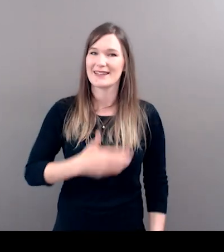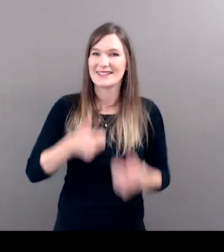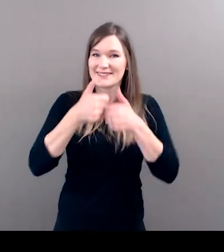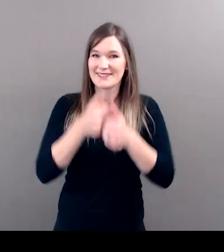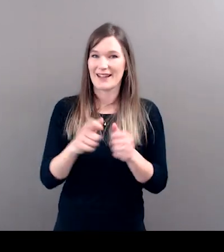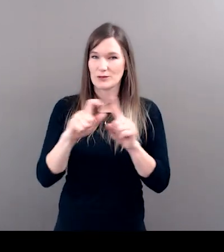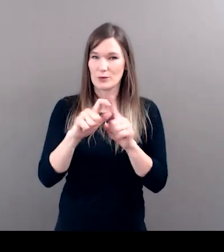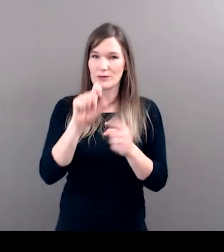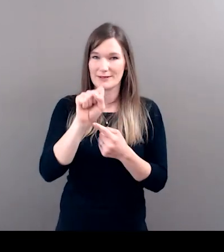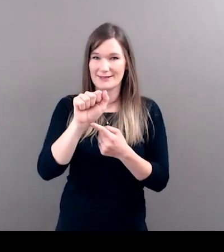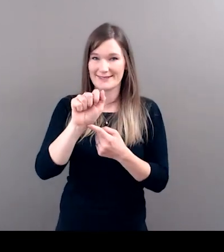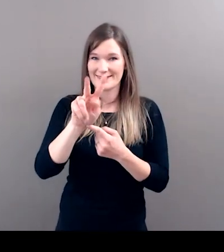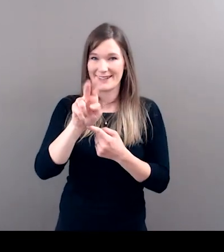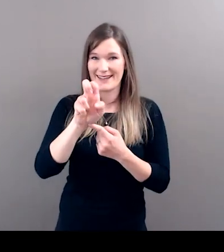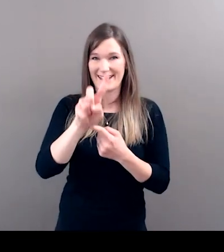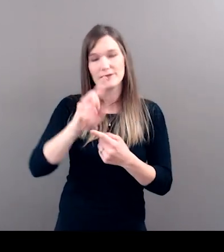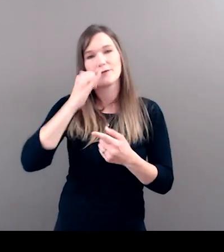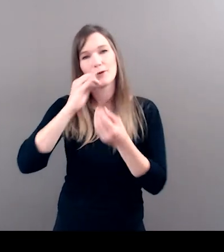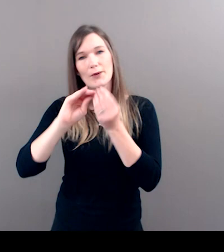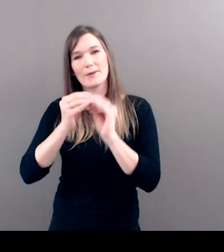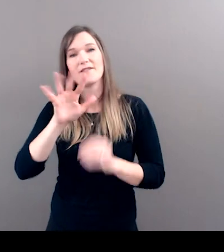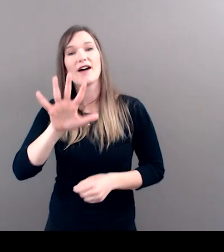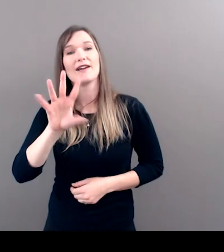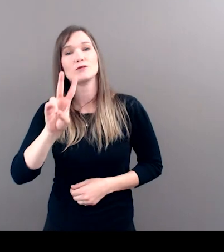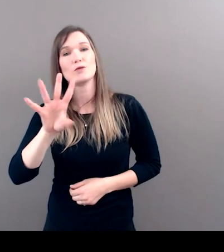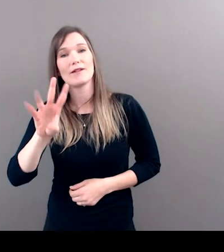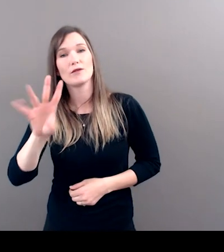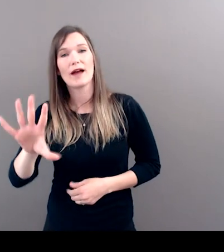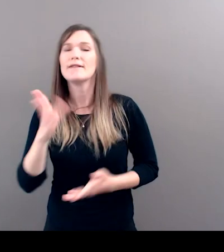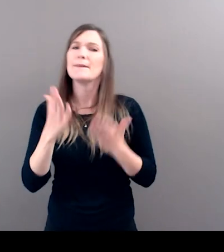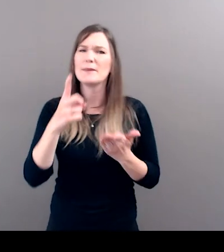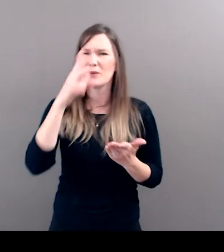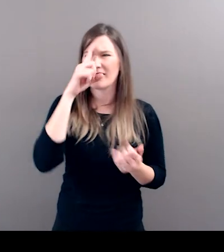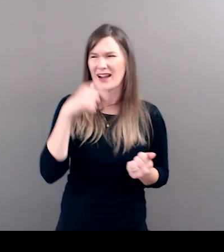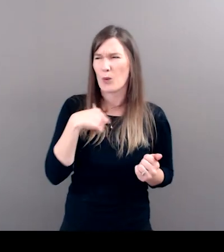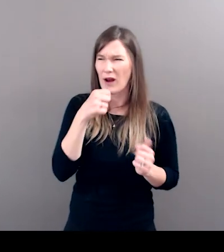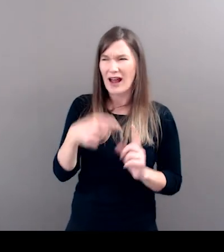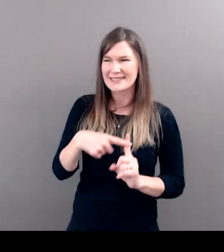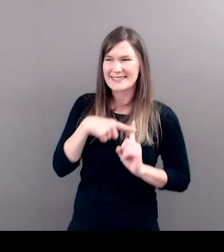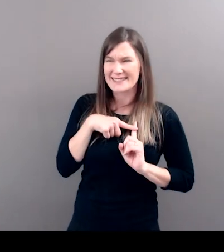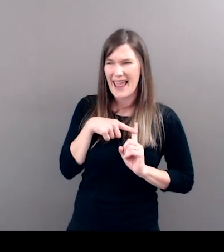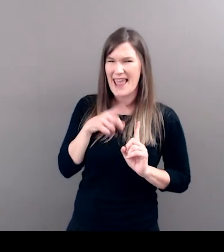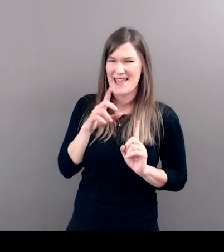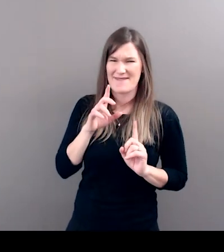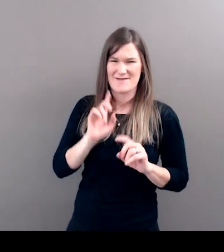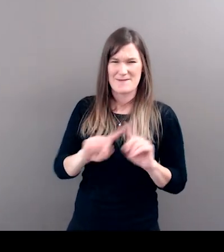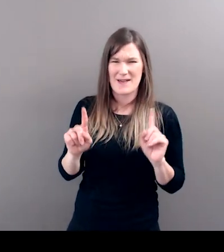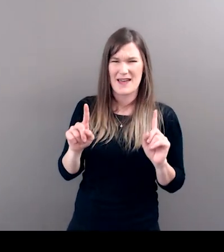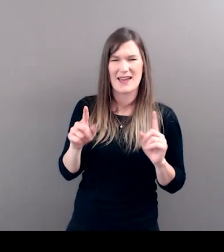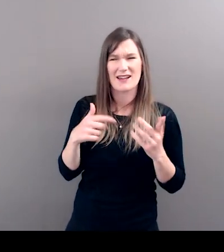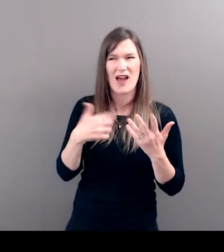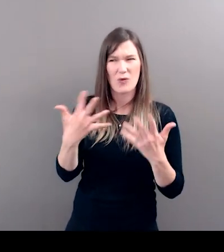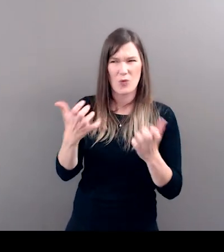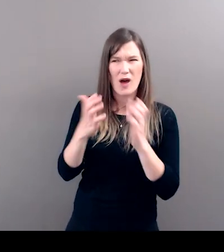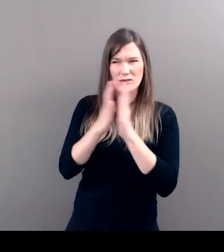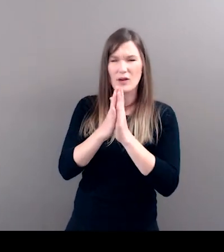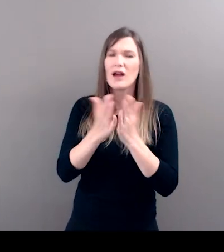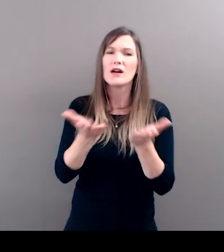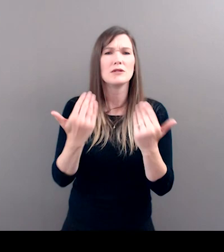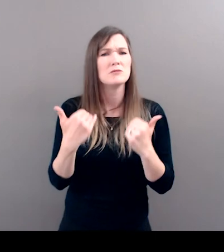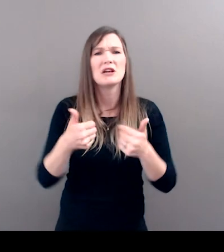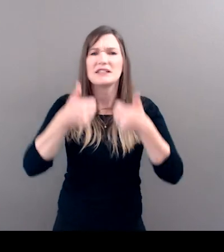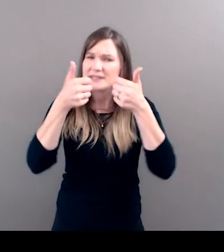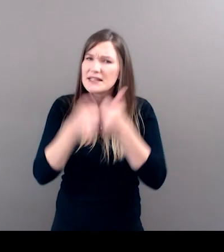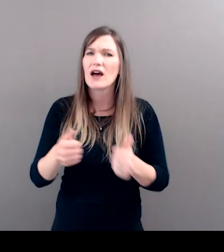to 52525. And if you say, listen, I didn't get saved, but you prayed that prayer, we want to help you in your journey. This is